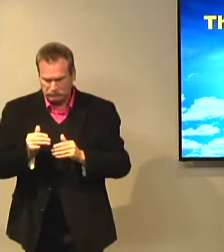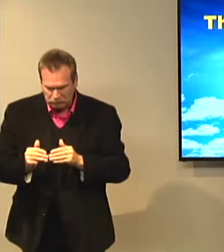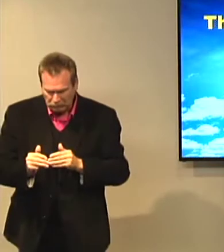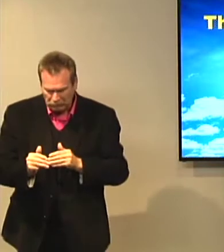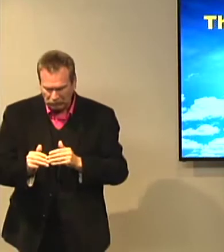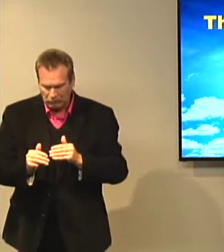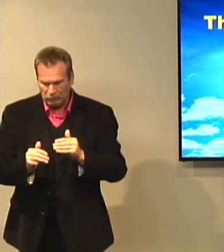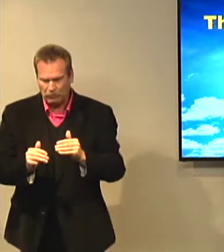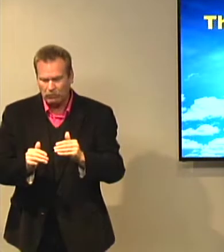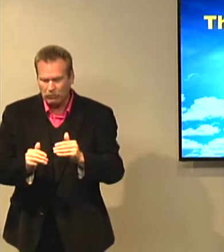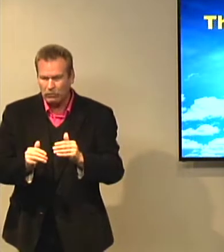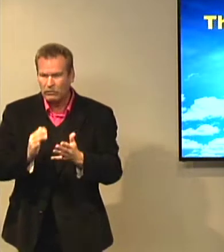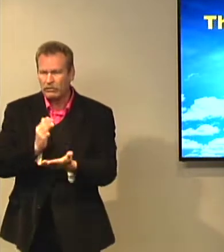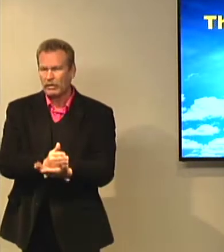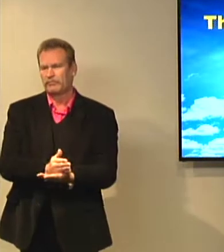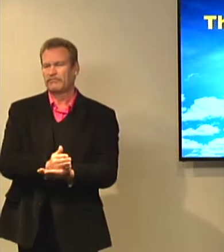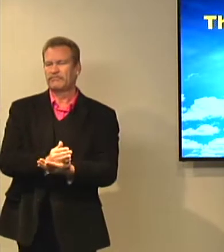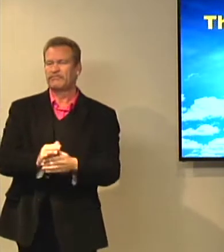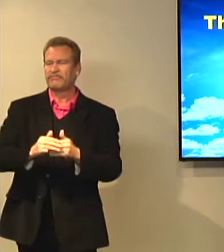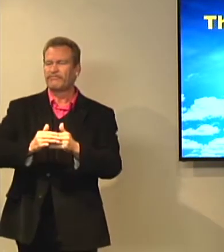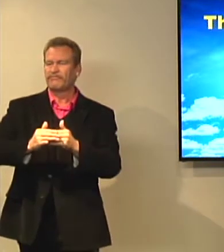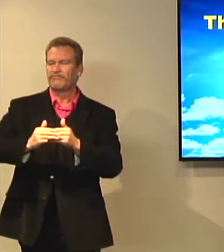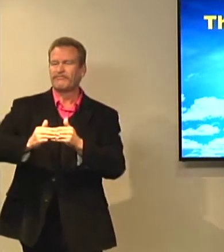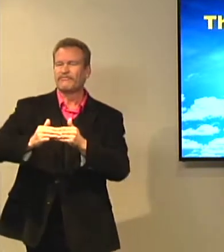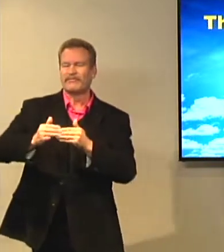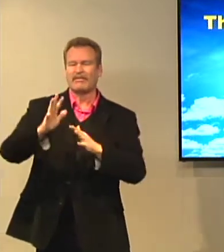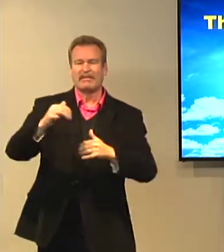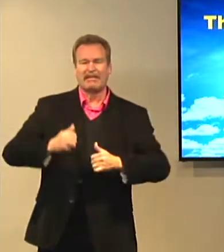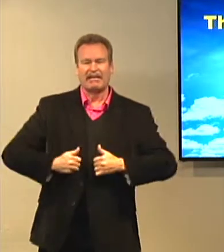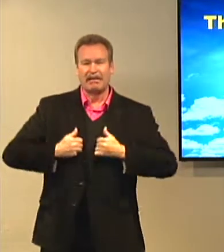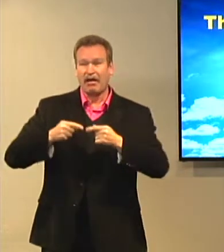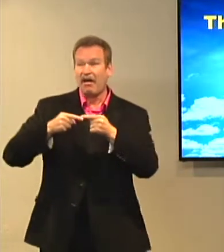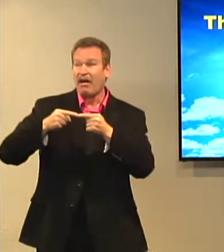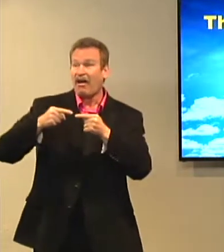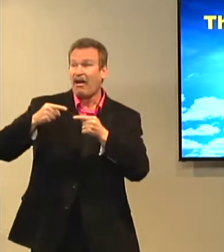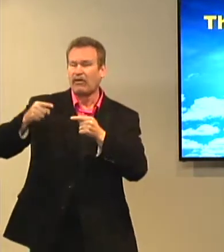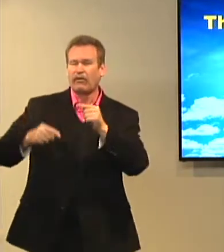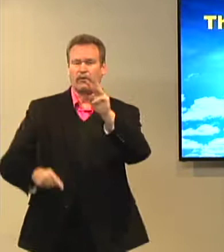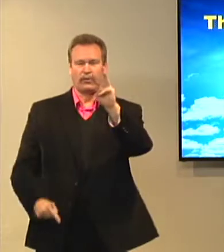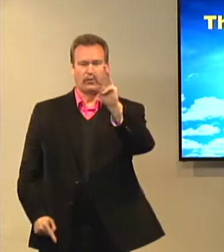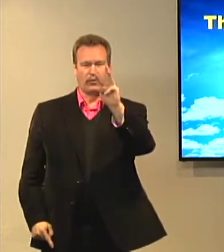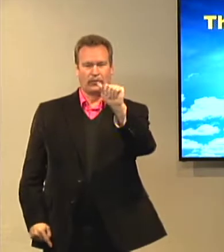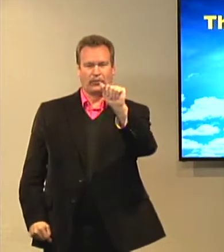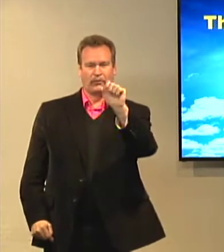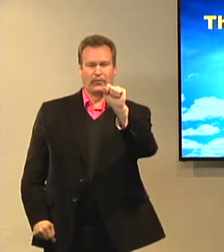wow, okay, I've started this race, I progressed, sometimes there's been a stopping point,